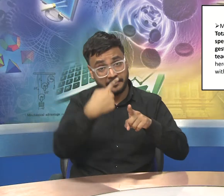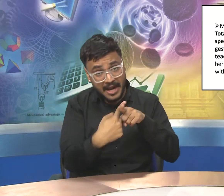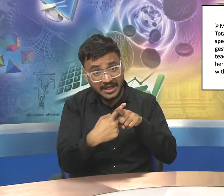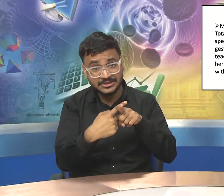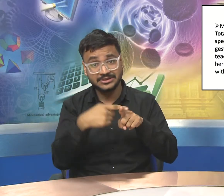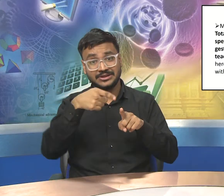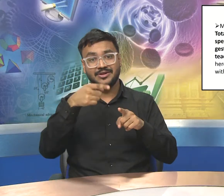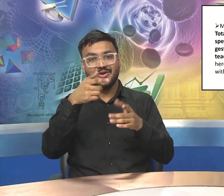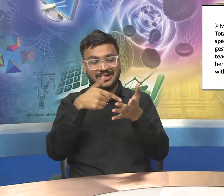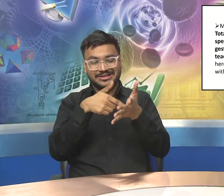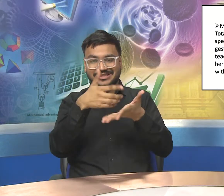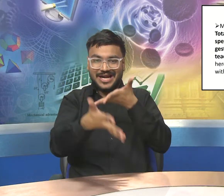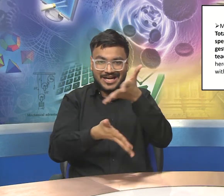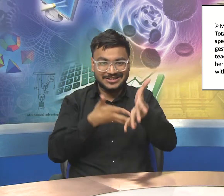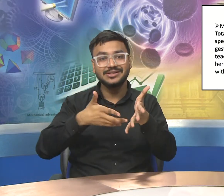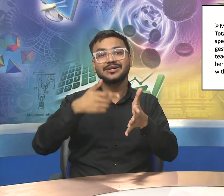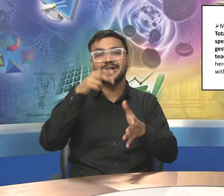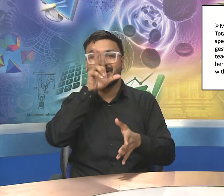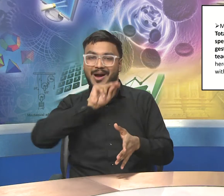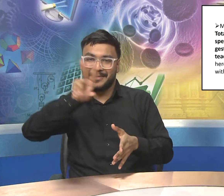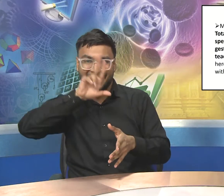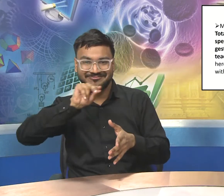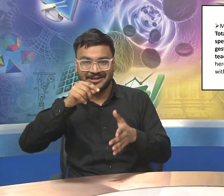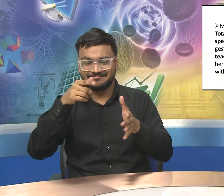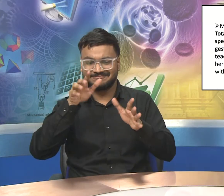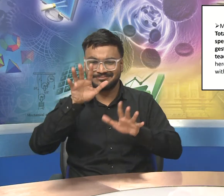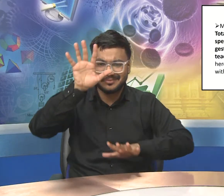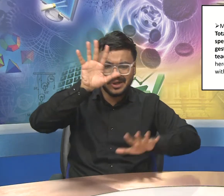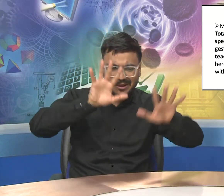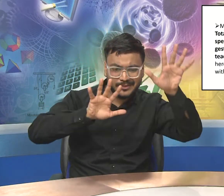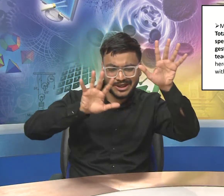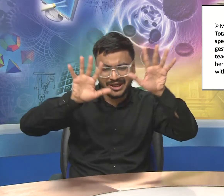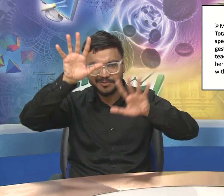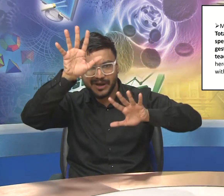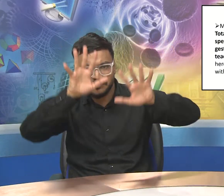include mostly gestures at the same time.